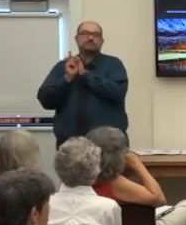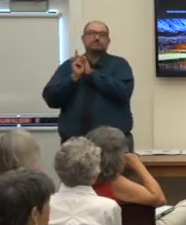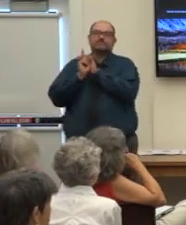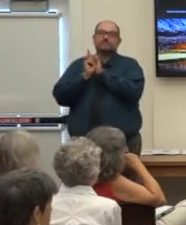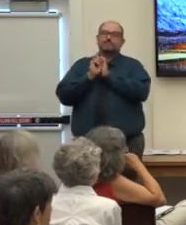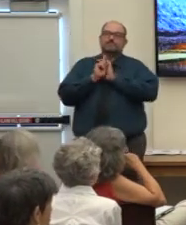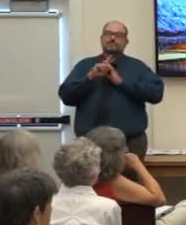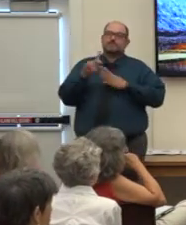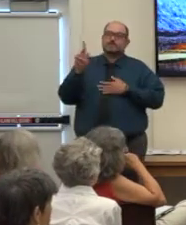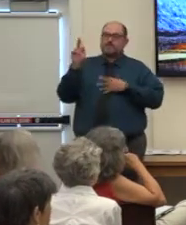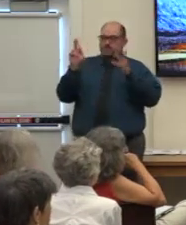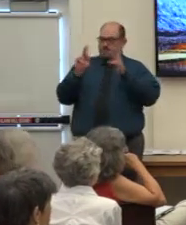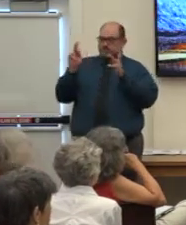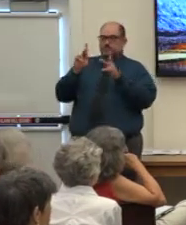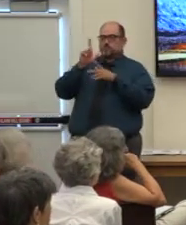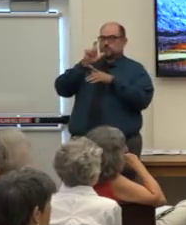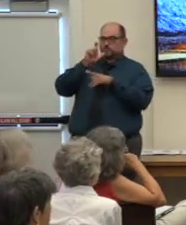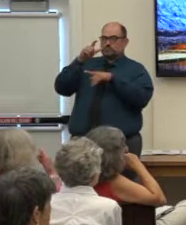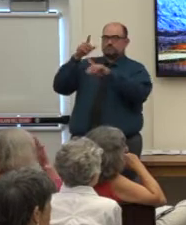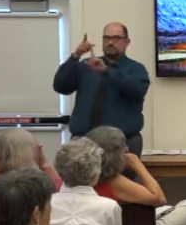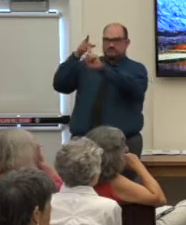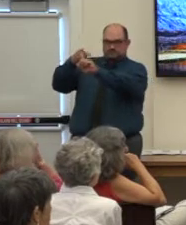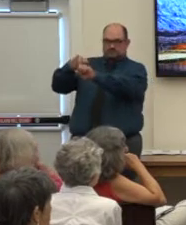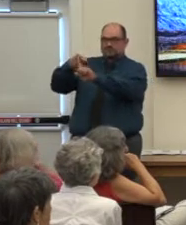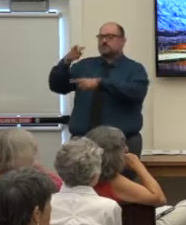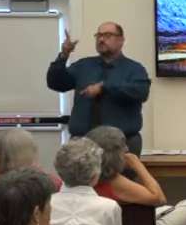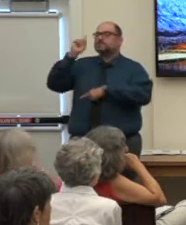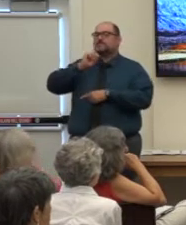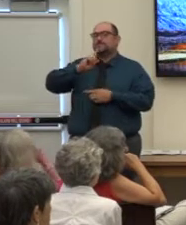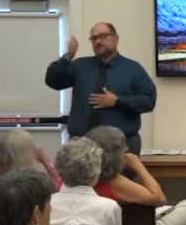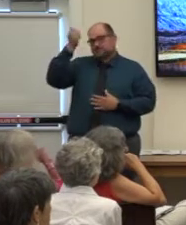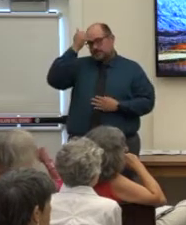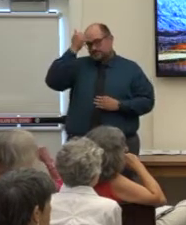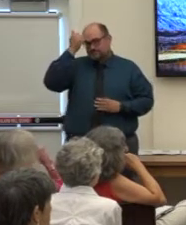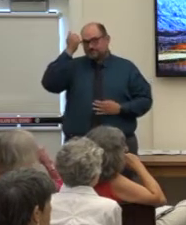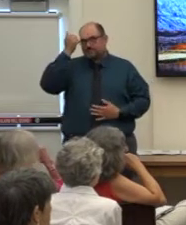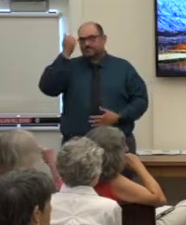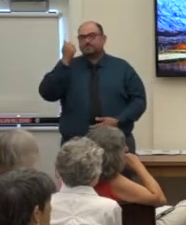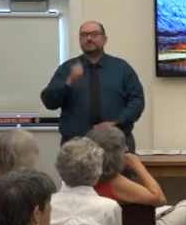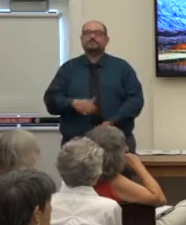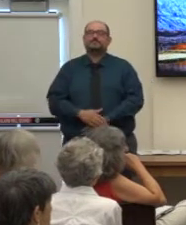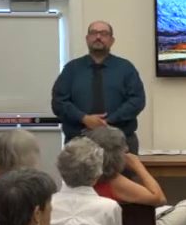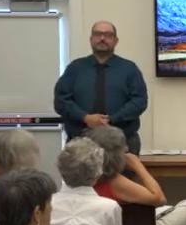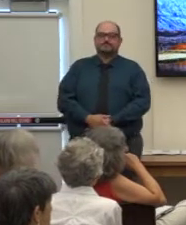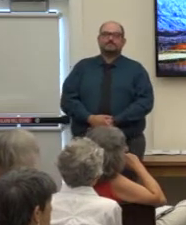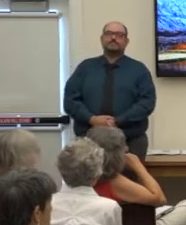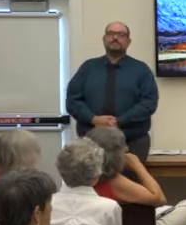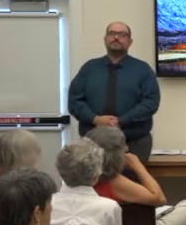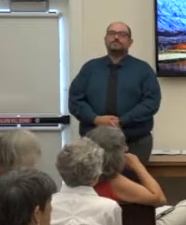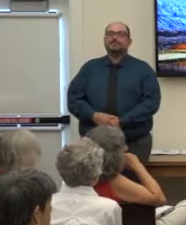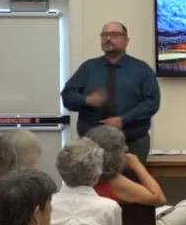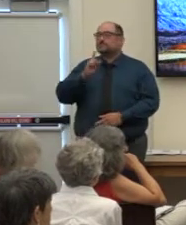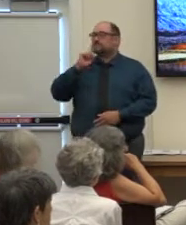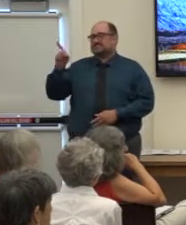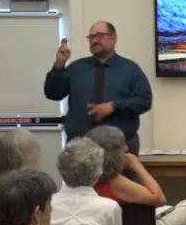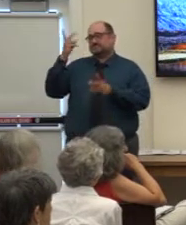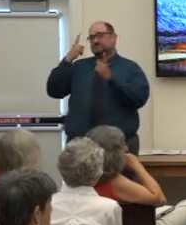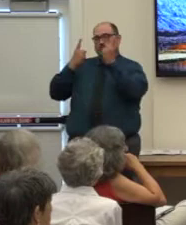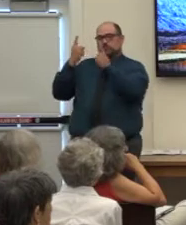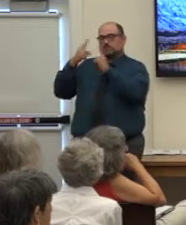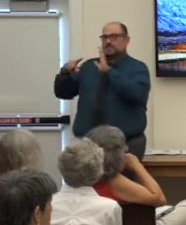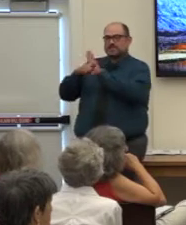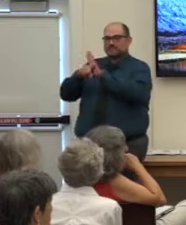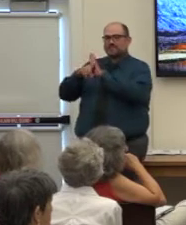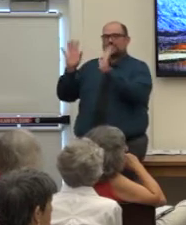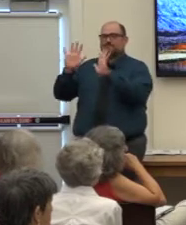who were deaf as the as deaf and dumb. It was not a pejorative term, it's just the term that they used. And